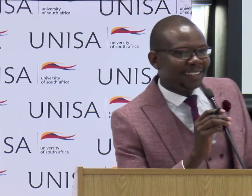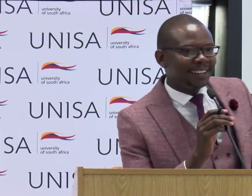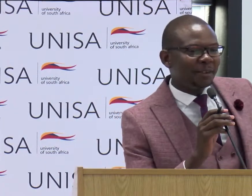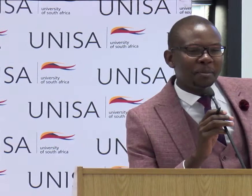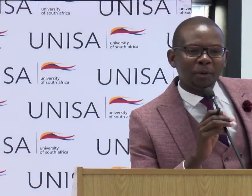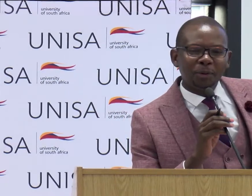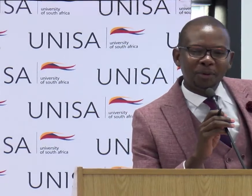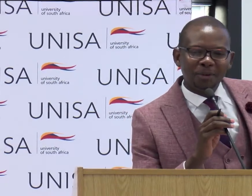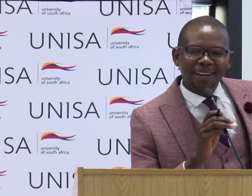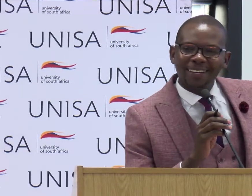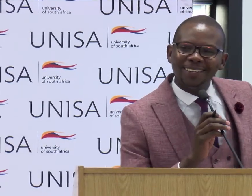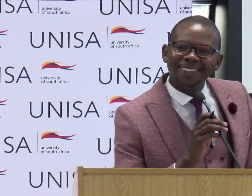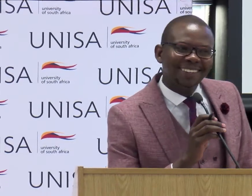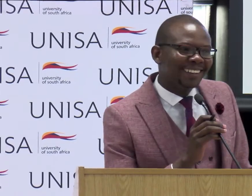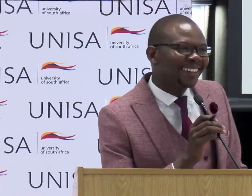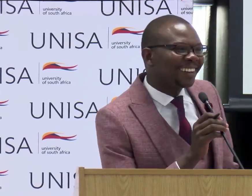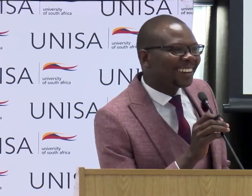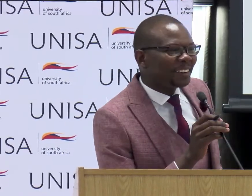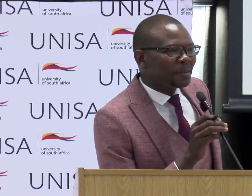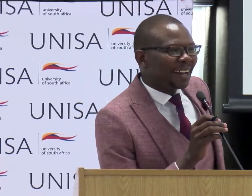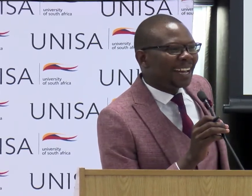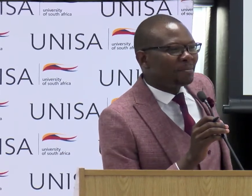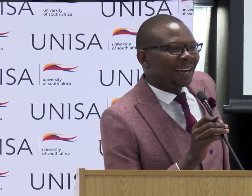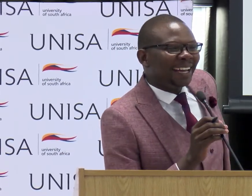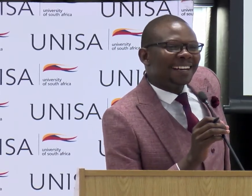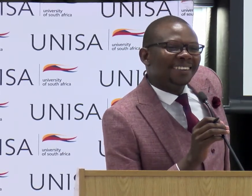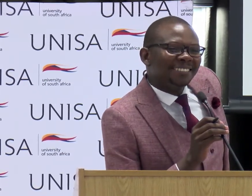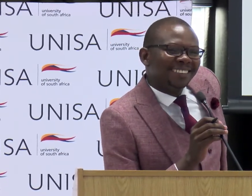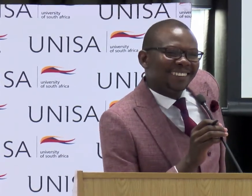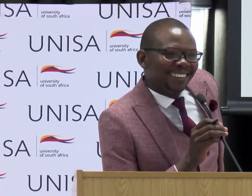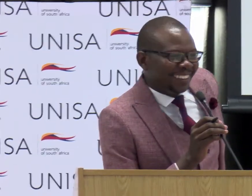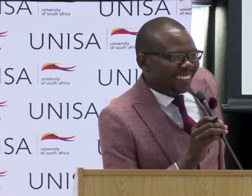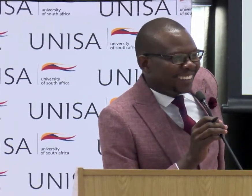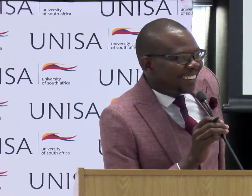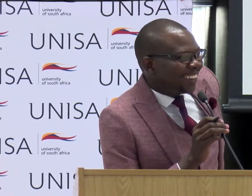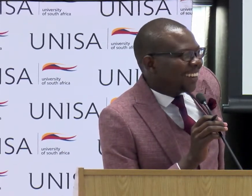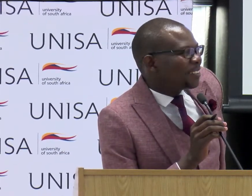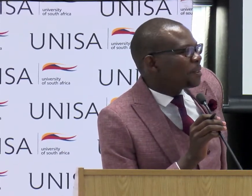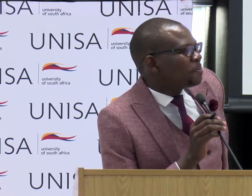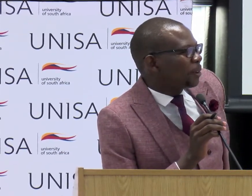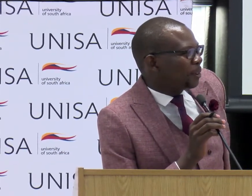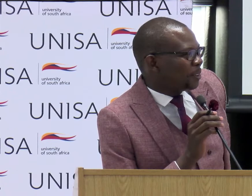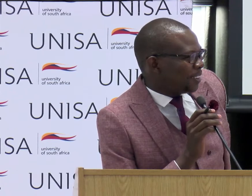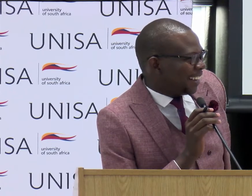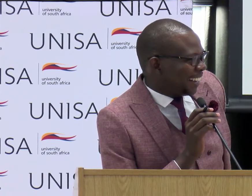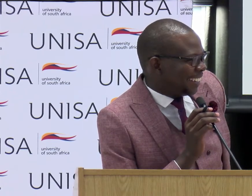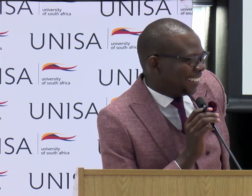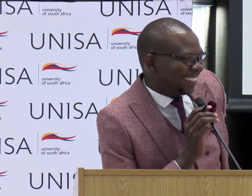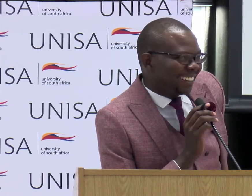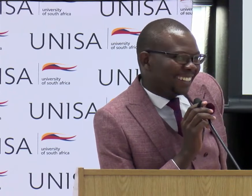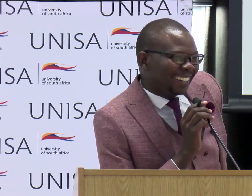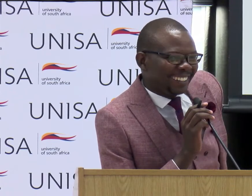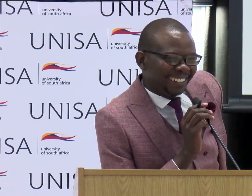Kere gane ke tla kwa megolokwane go ba ya apply ka mo a re go